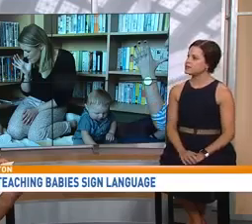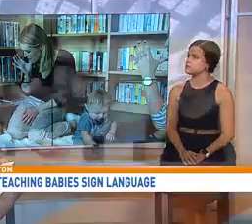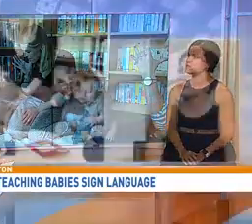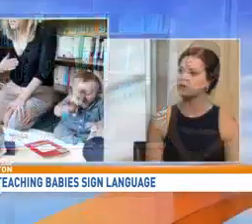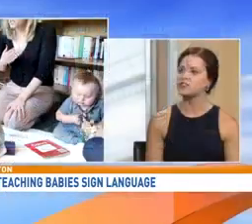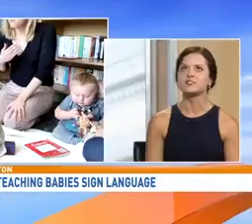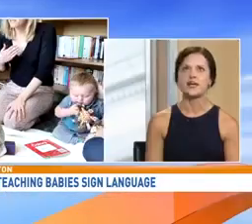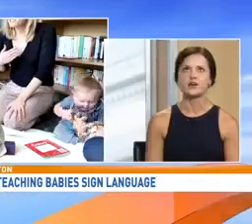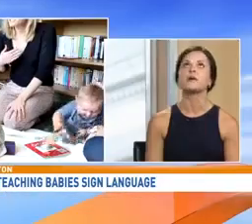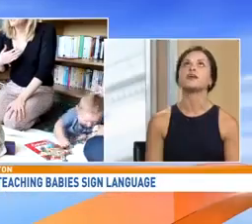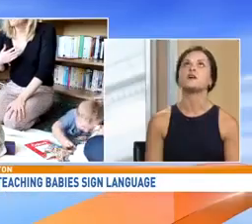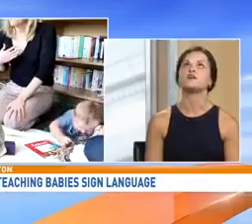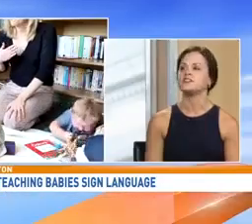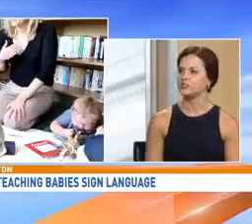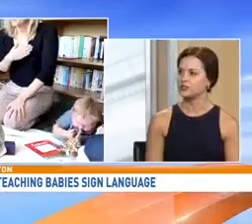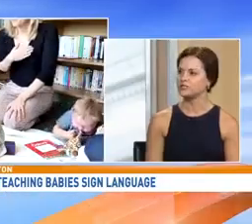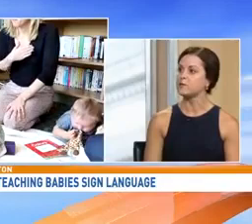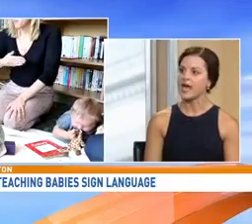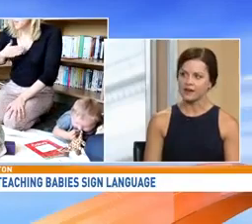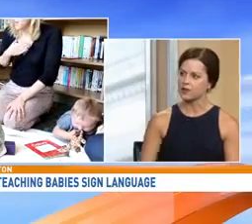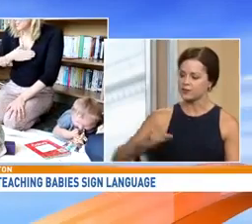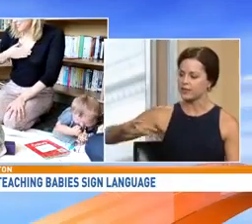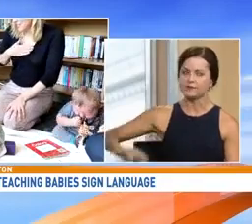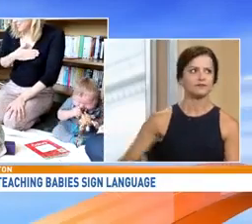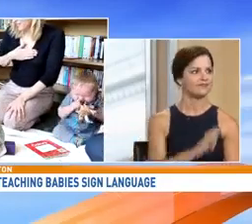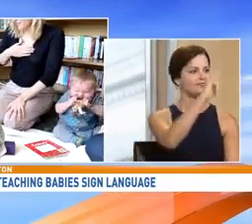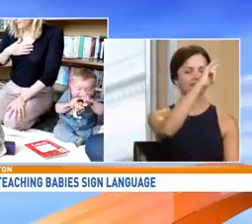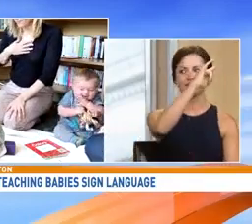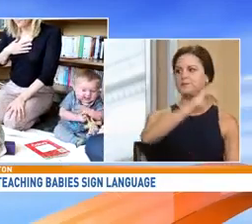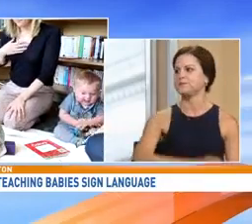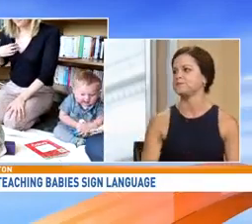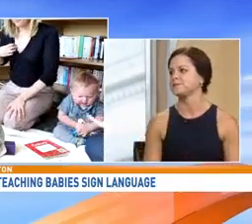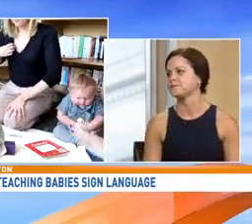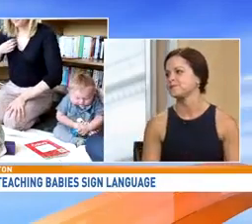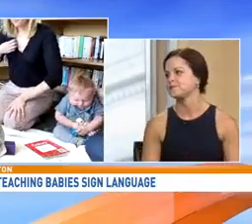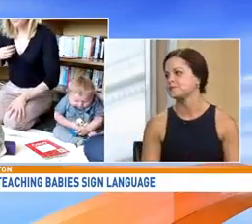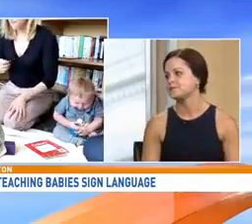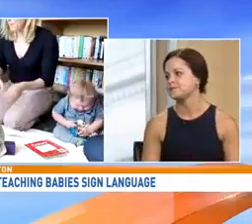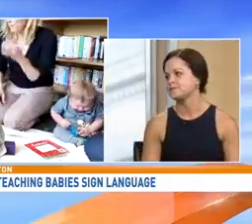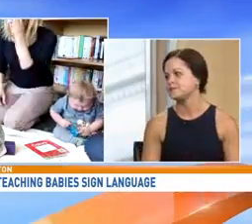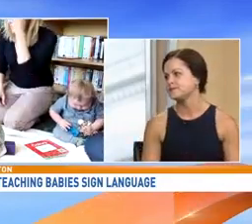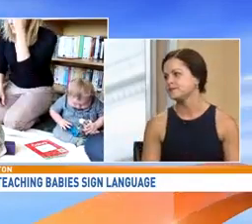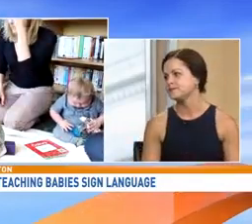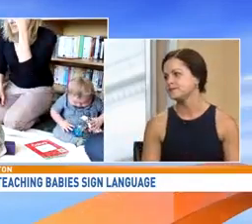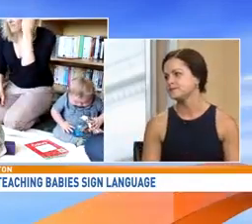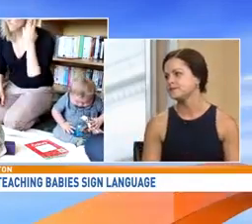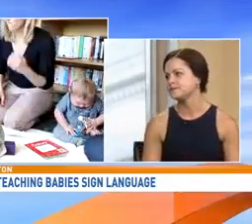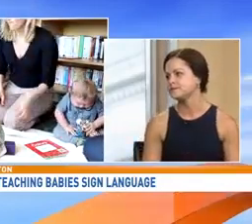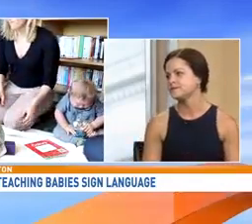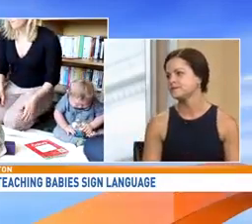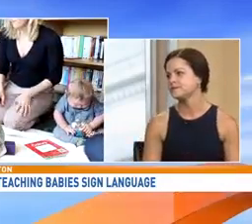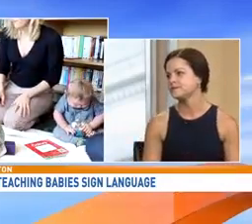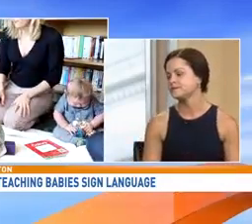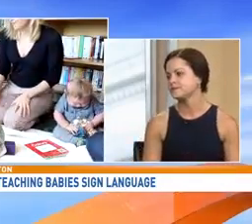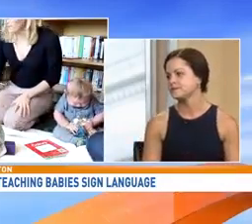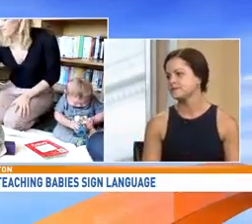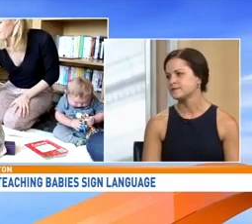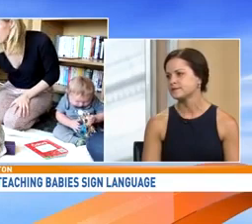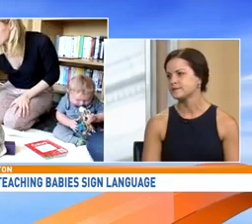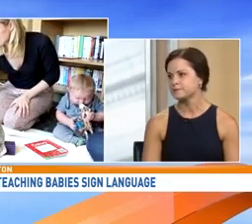months old, she sat in our backyard, she looked up at an airplane and did it. So I'm guessing, you know, for parents that, you know, maybe some new moms that are